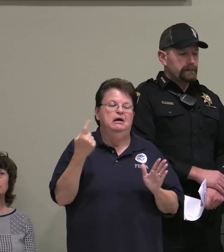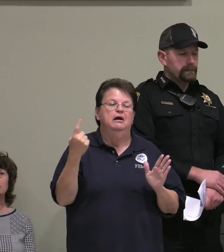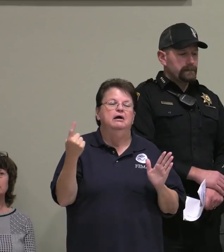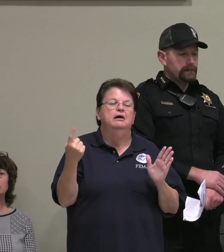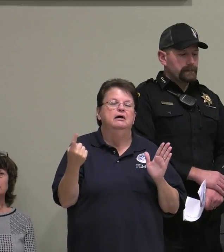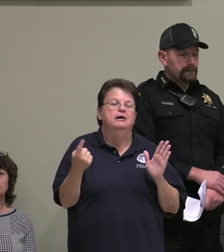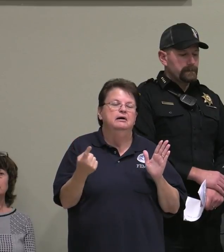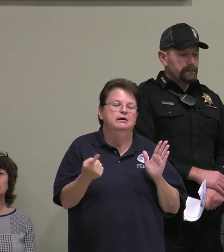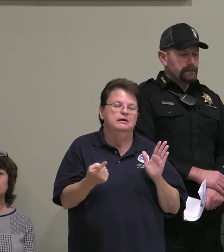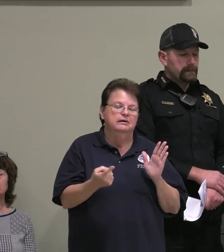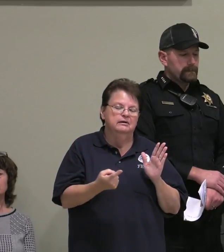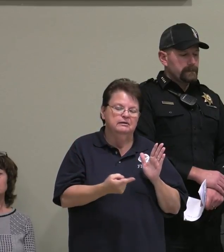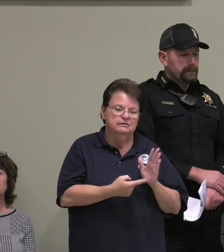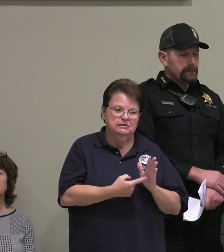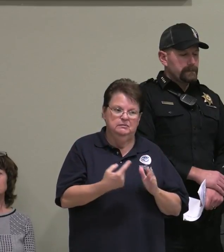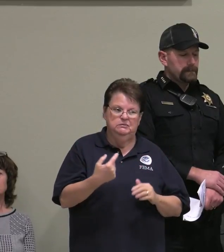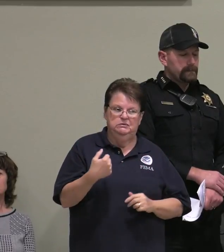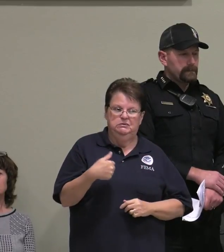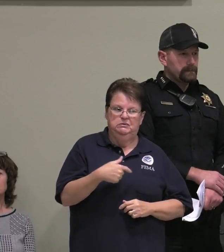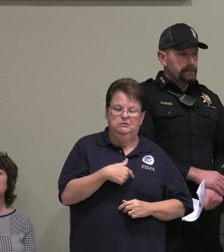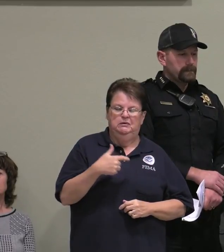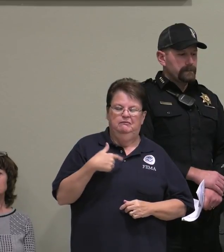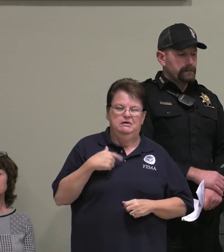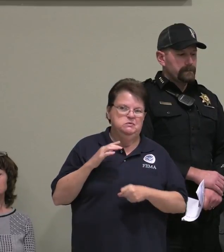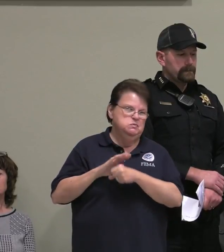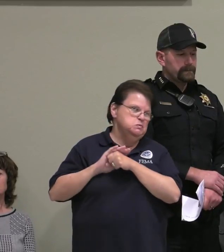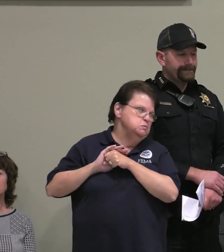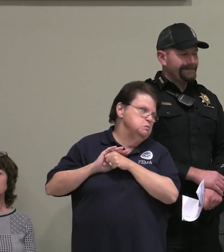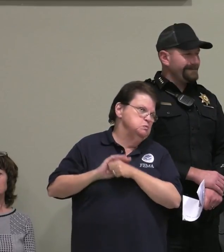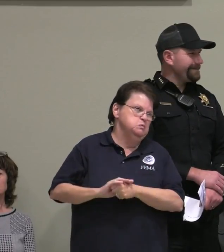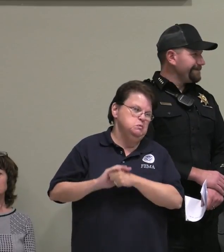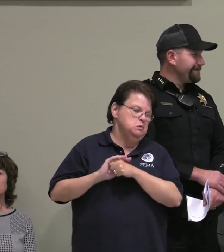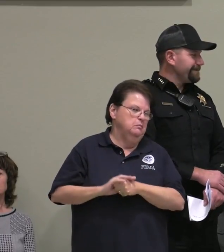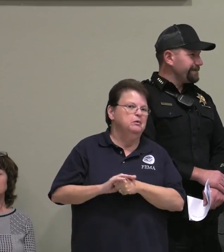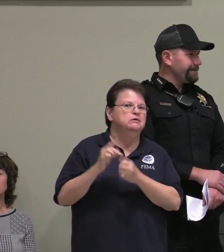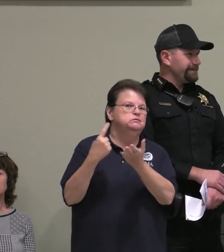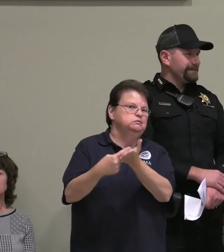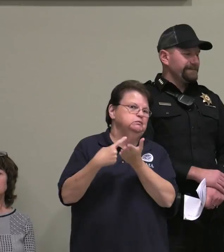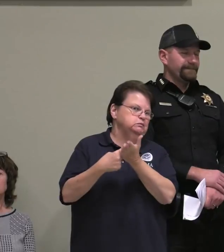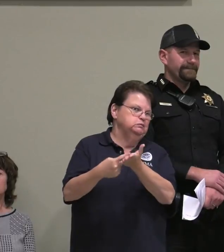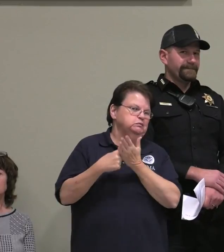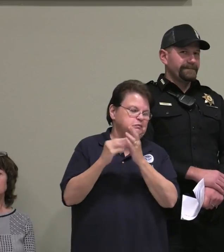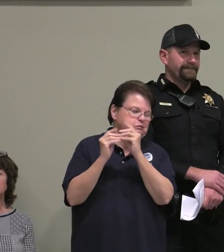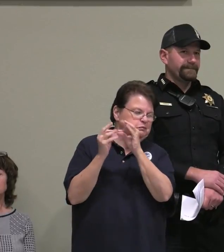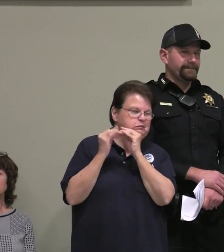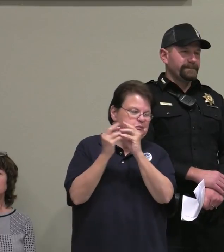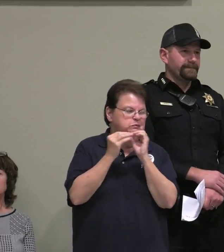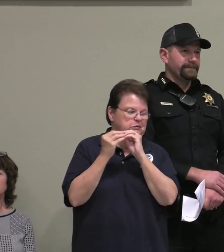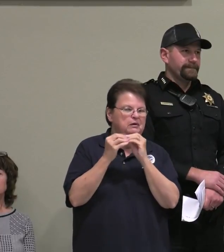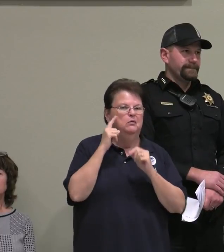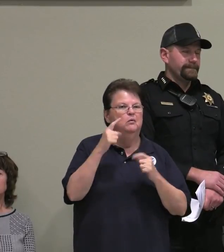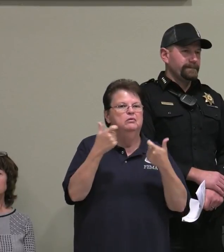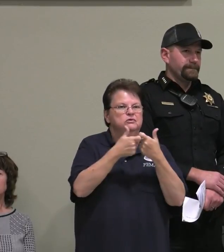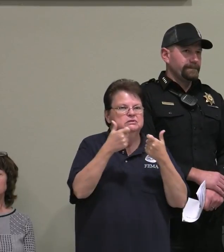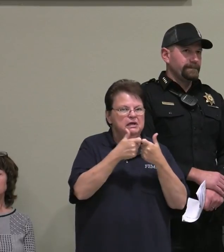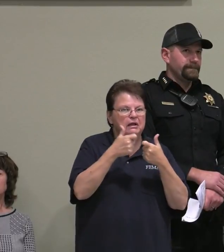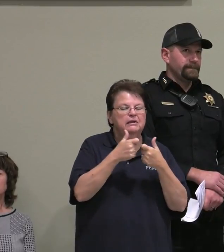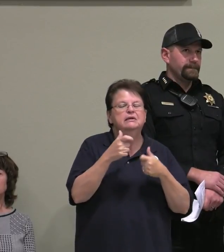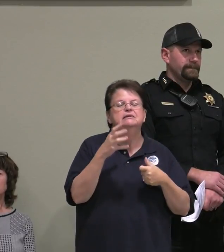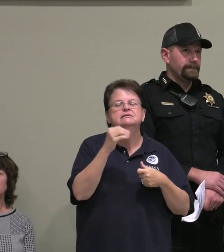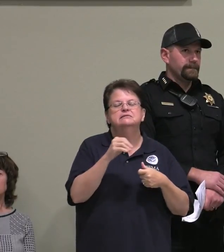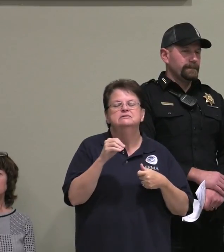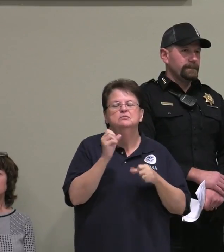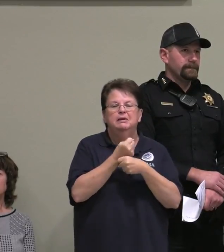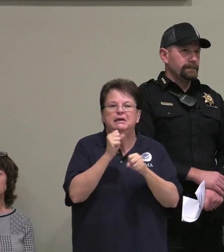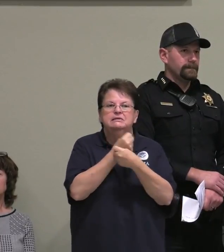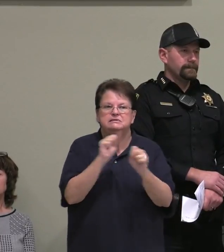we've had some very tense discussions with the people, the utility companies and the people that are working to make